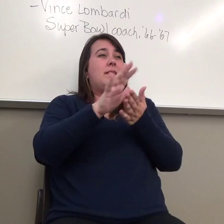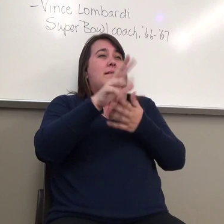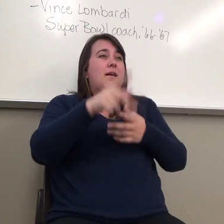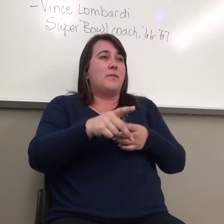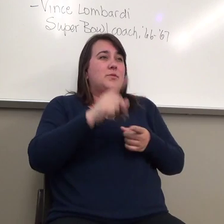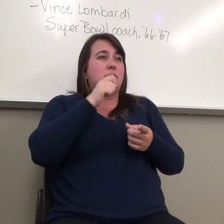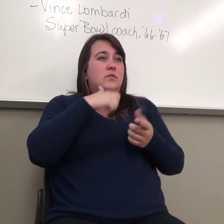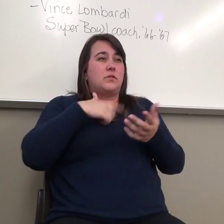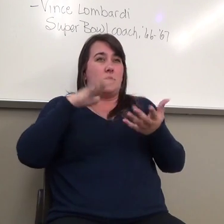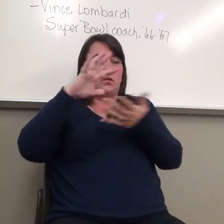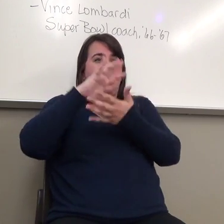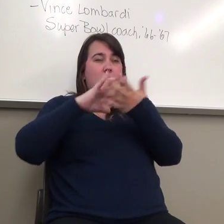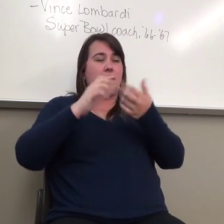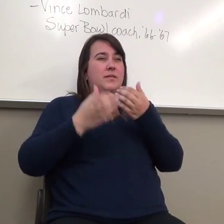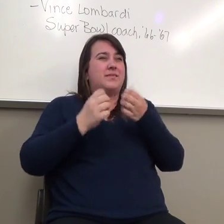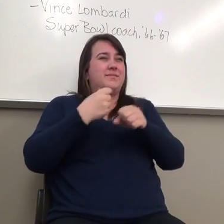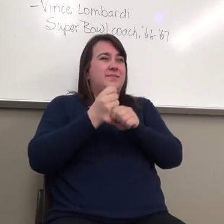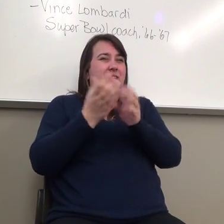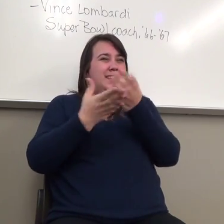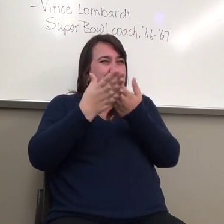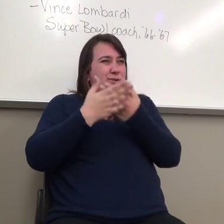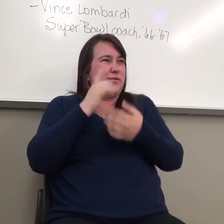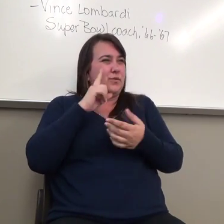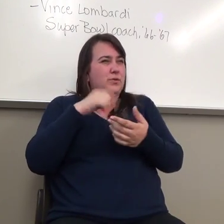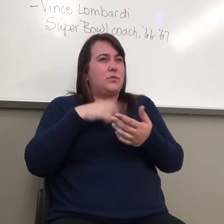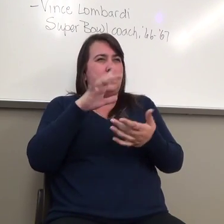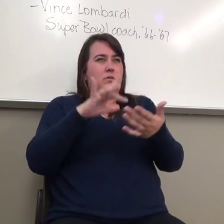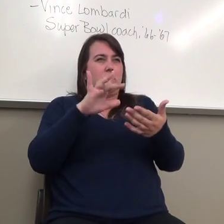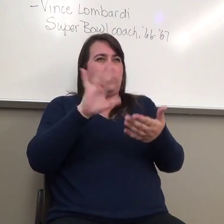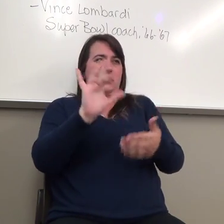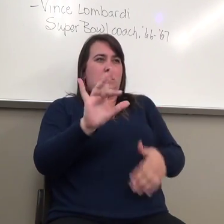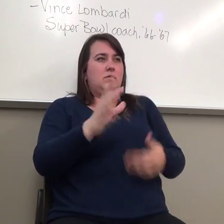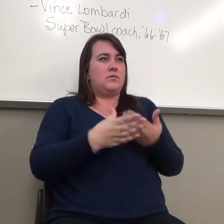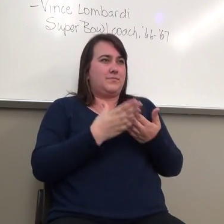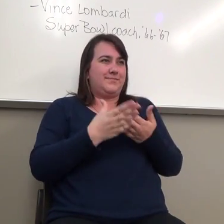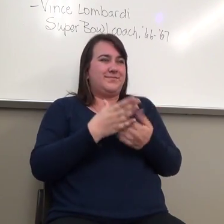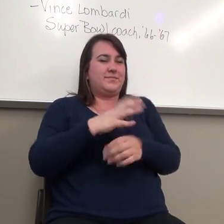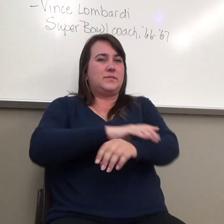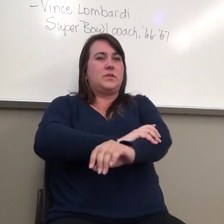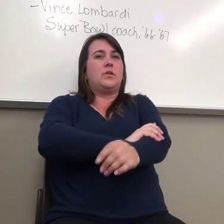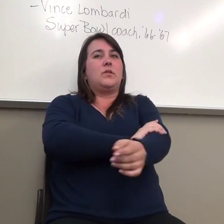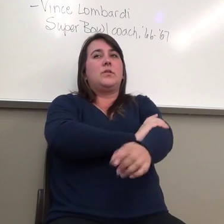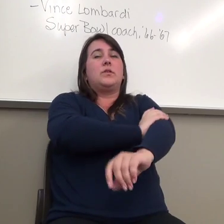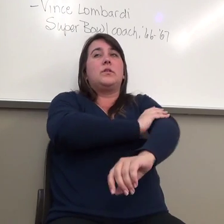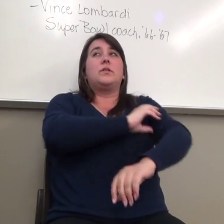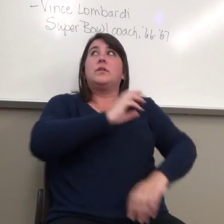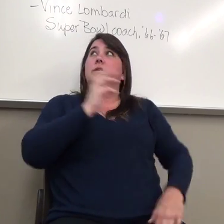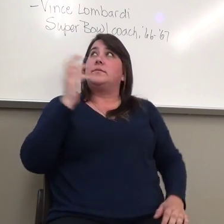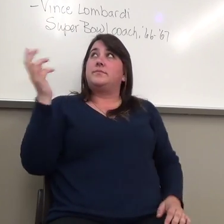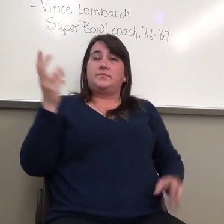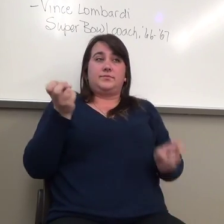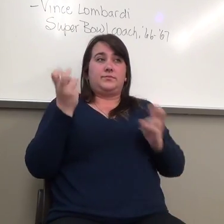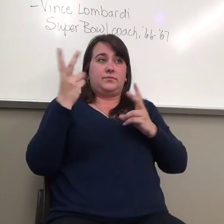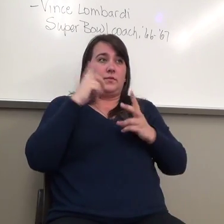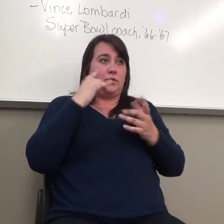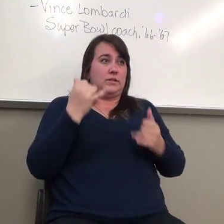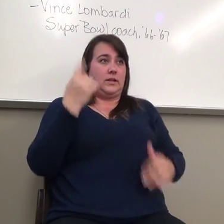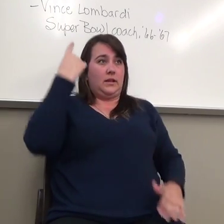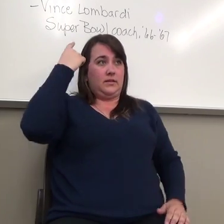Okay. So if we look at, so here it is up for today. Oops, number